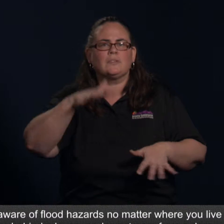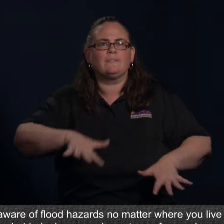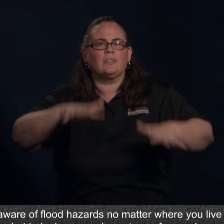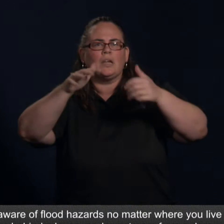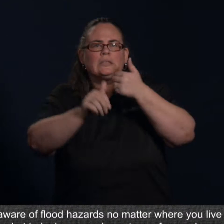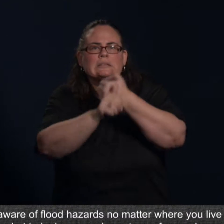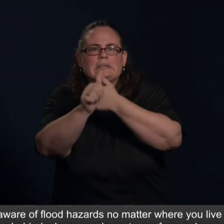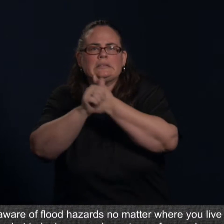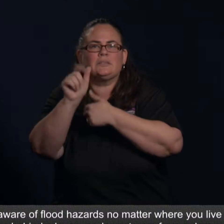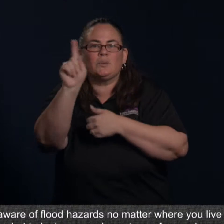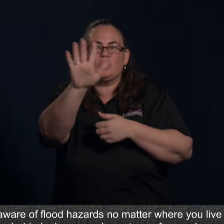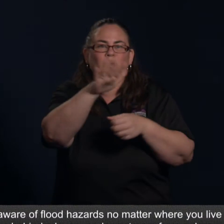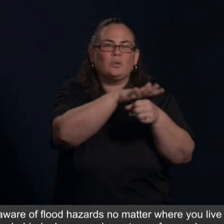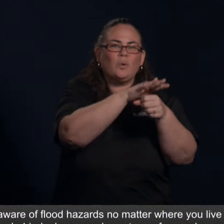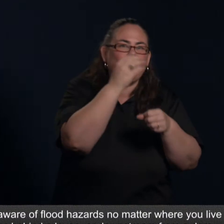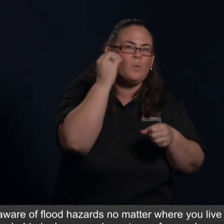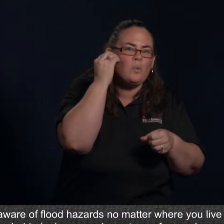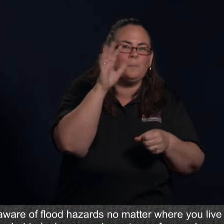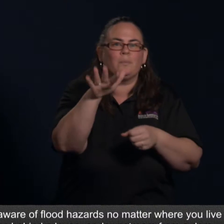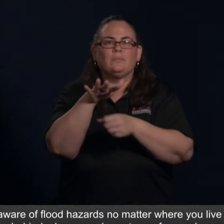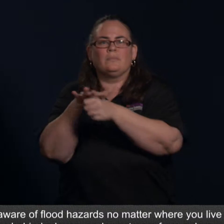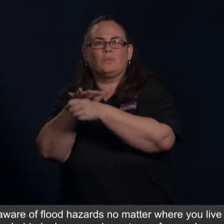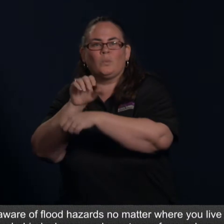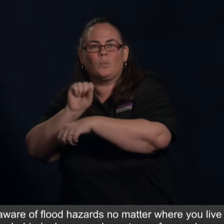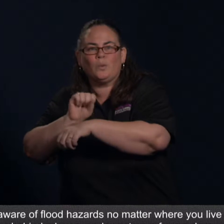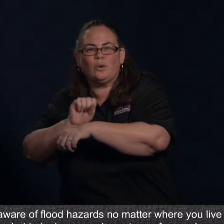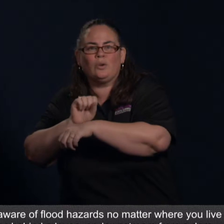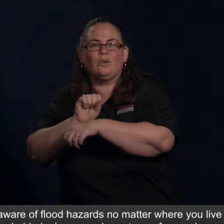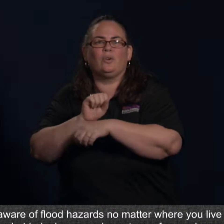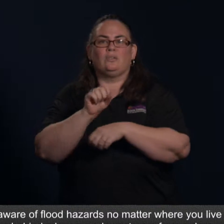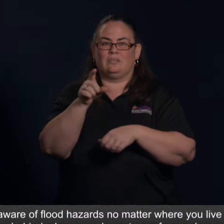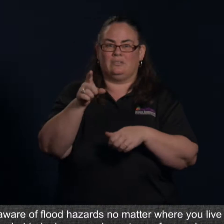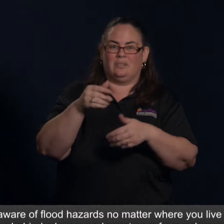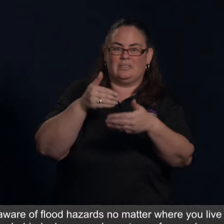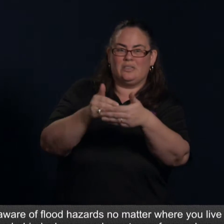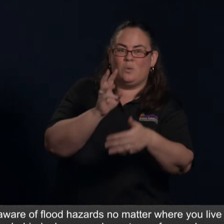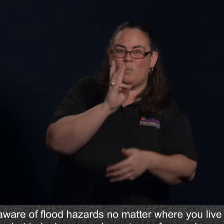Be aware of flood hazards no matter where you live or work,